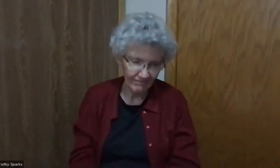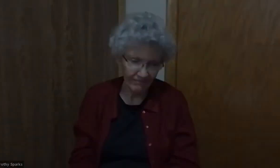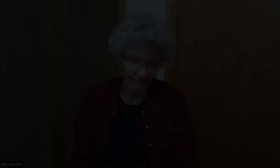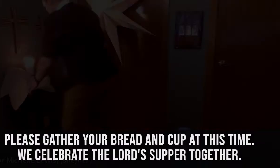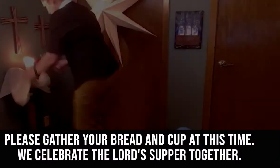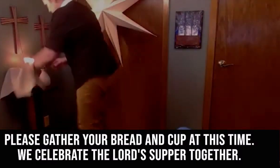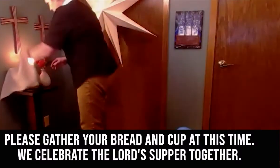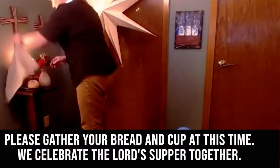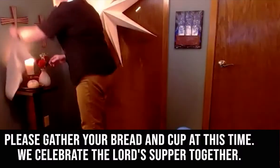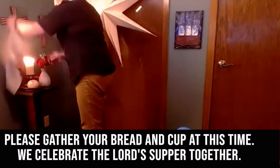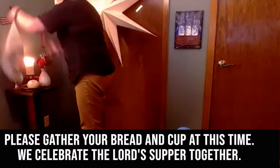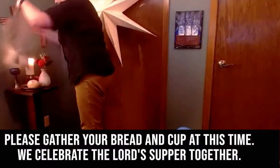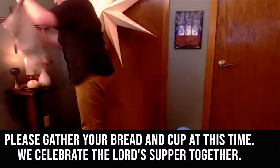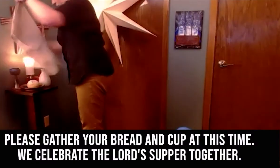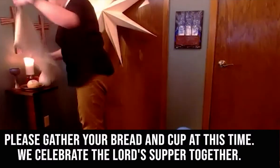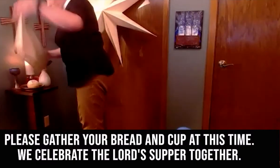Amen.